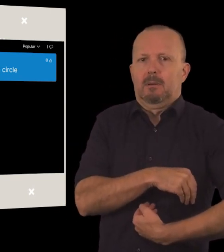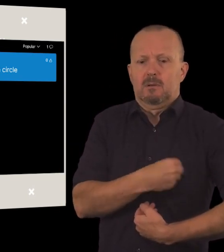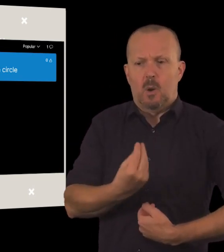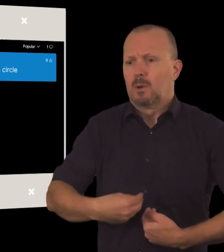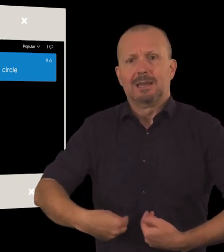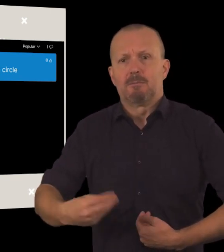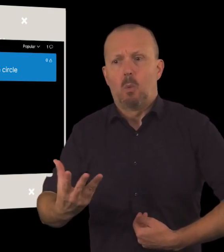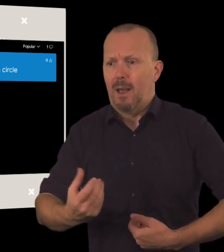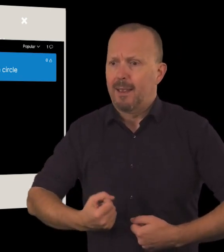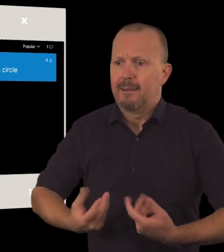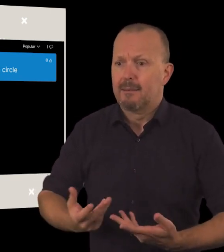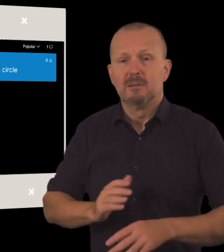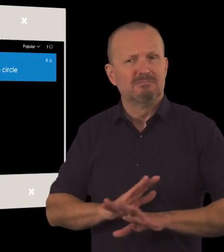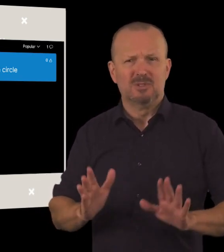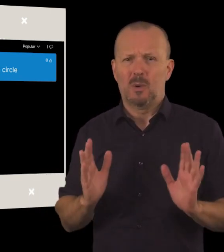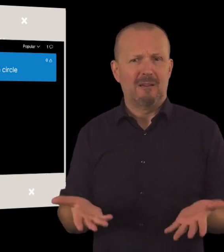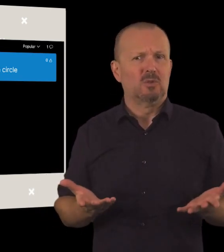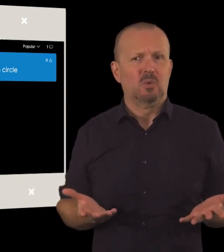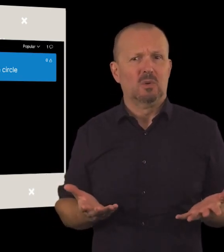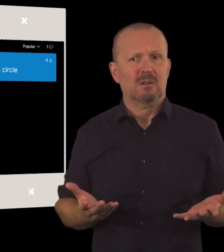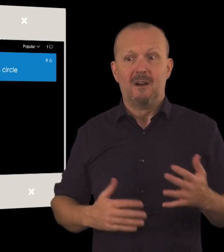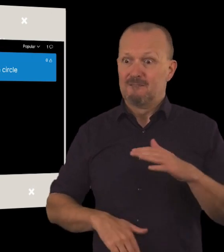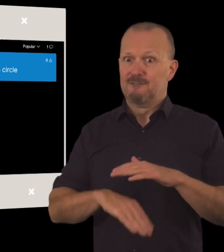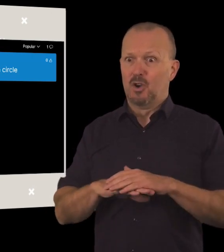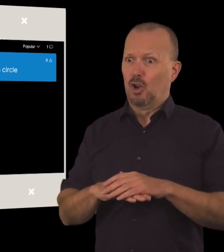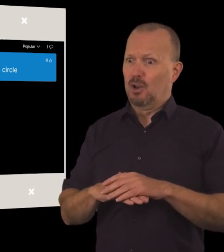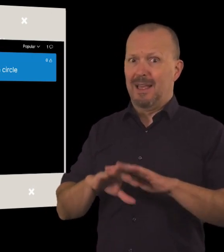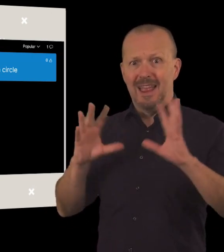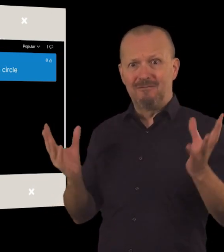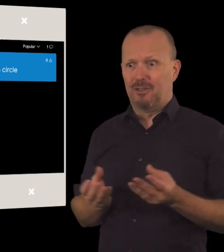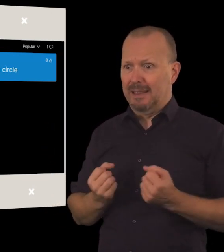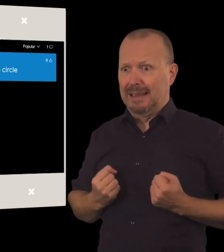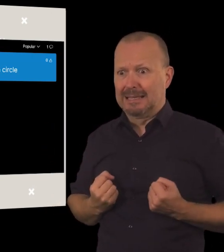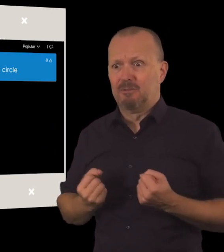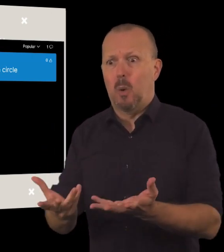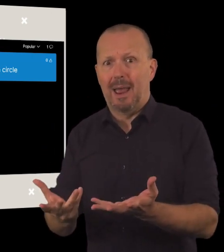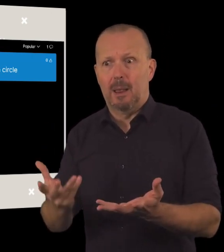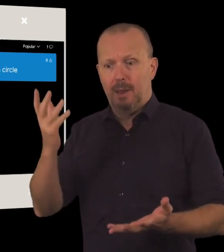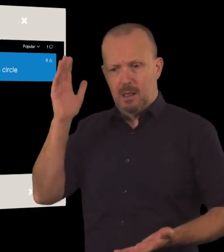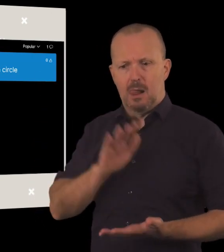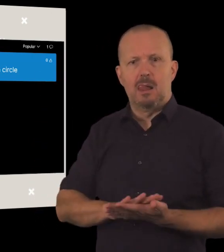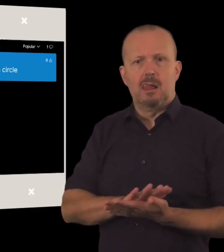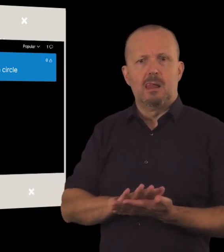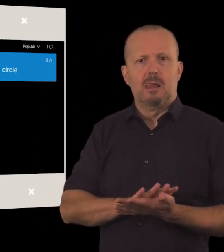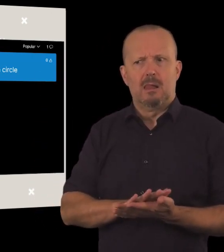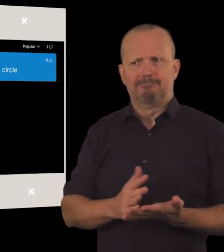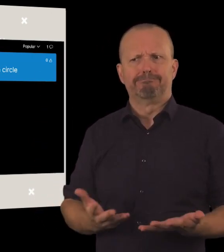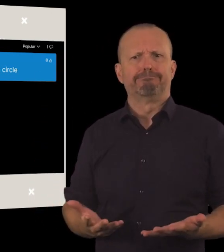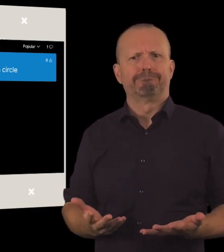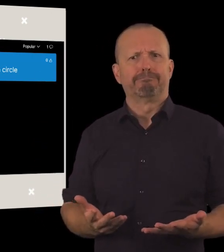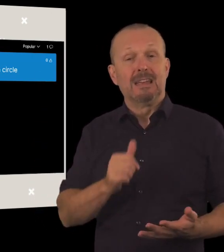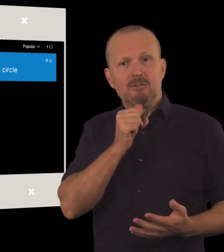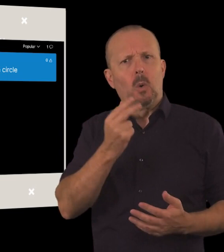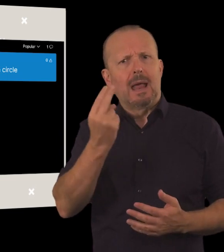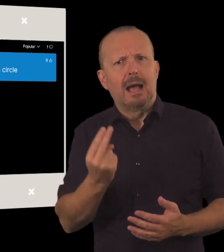circle, because you don't have to give all of yourself away. Otherwise, you won't have anything, especially if you're